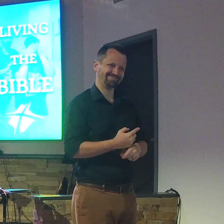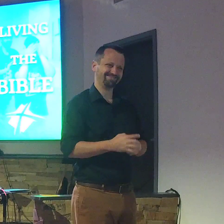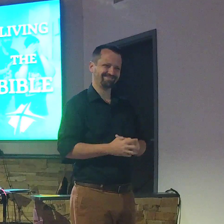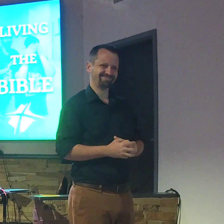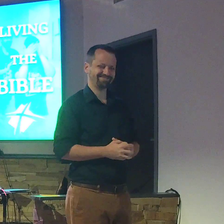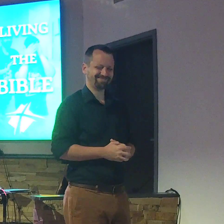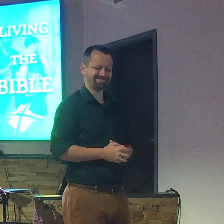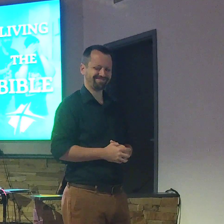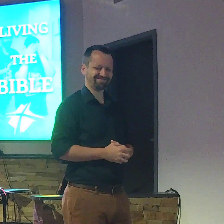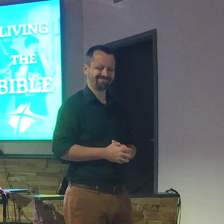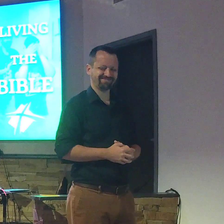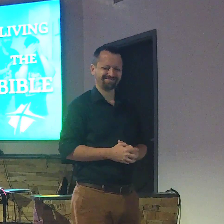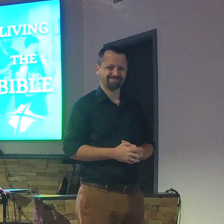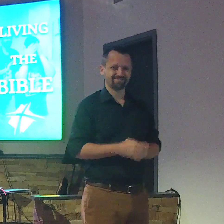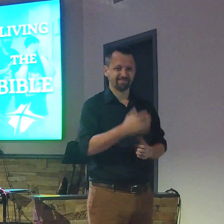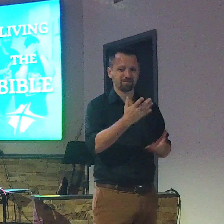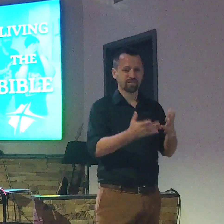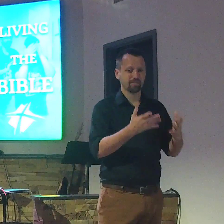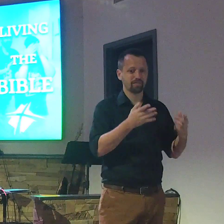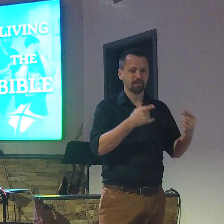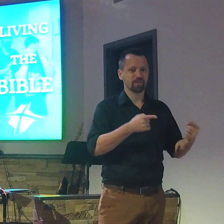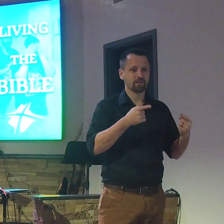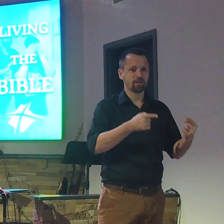You might have a problem with pride if